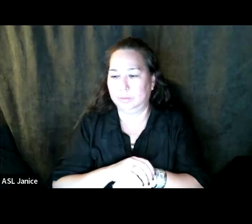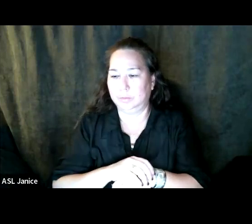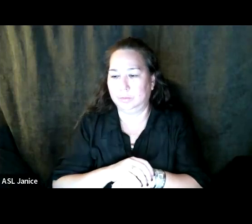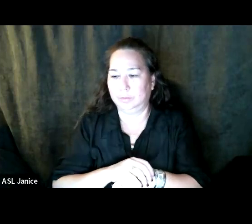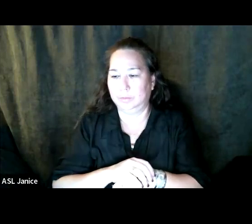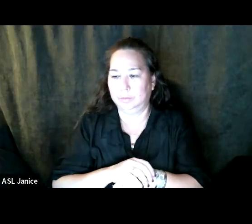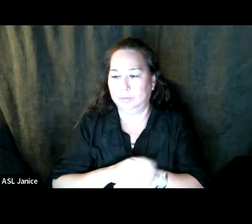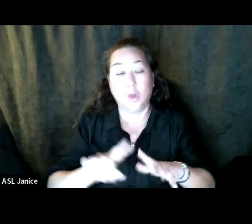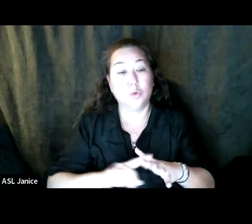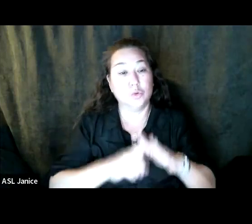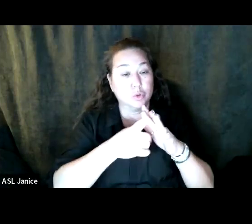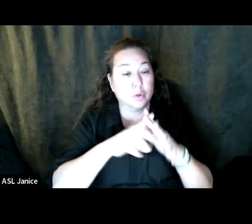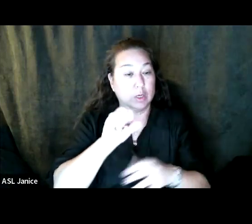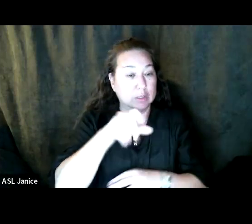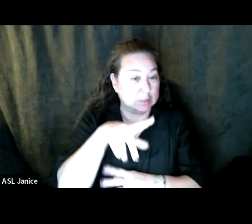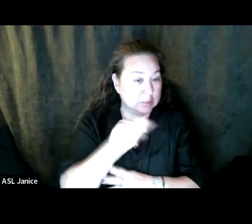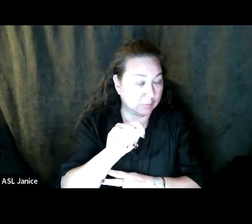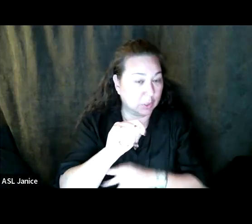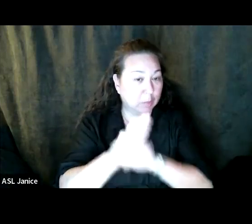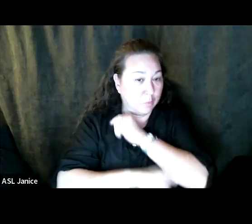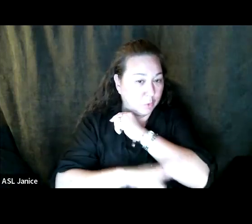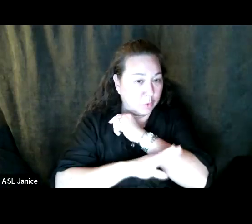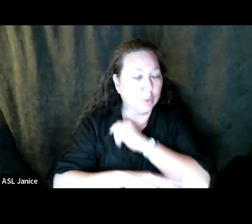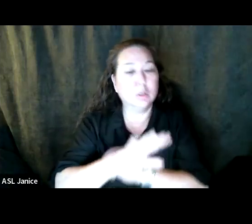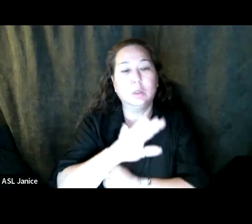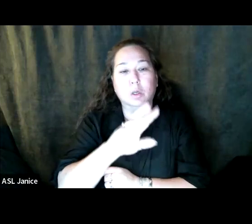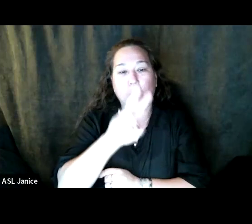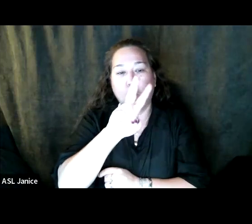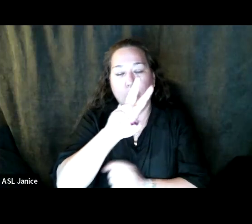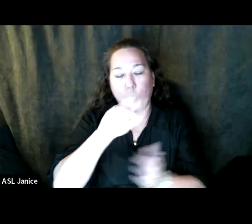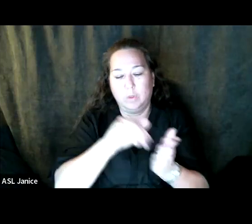Starting in September 2025.